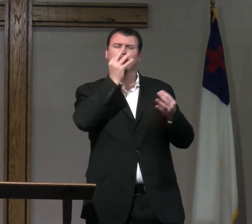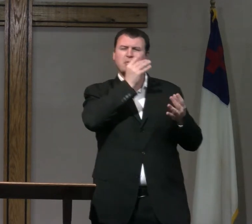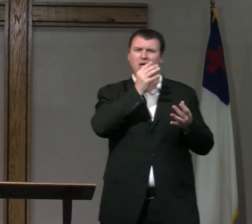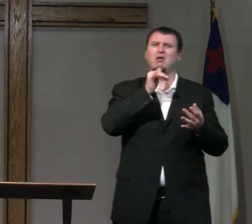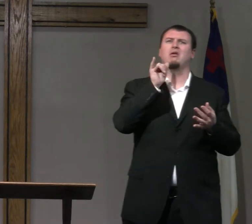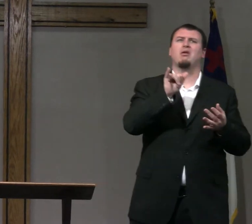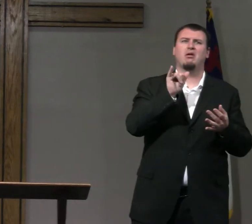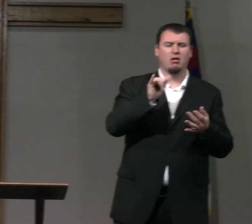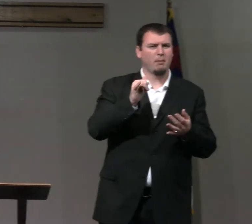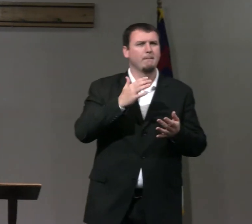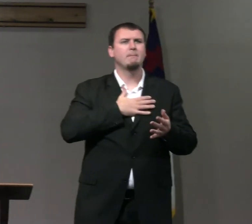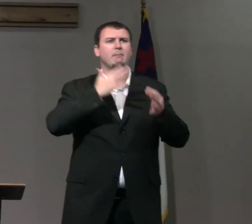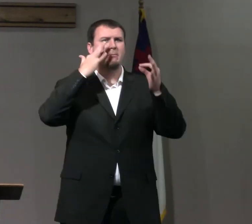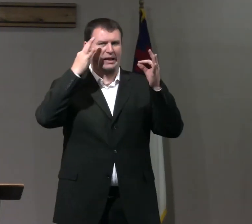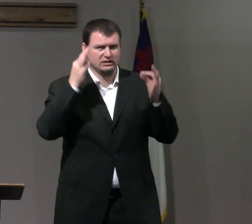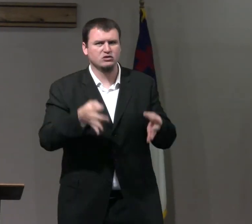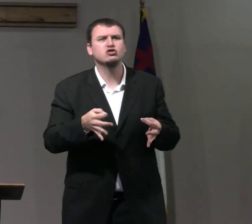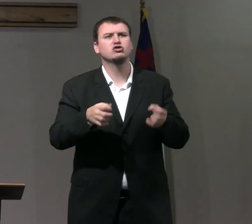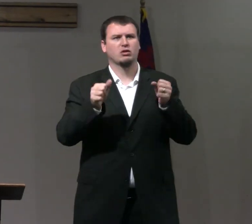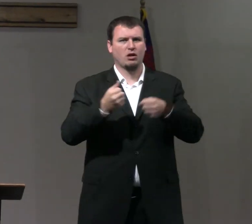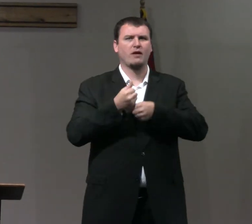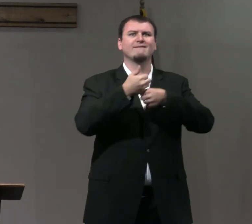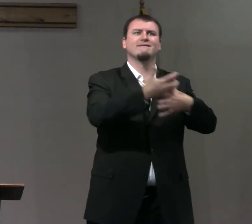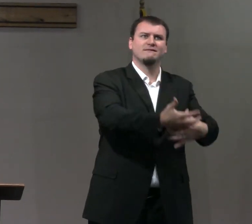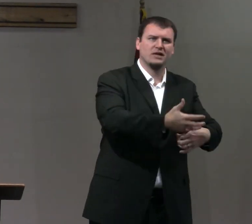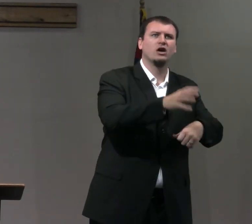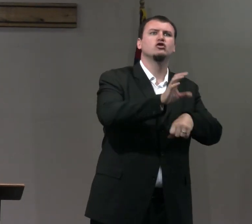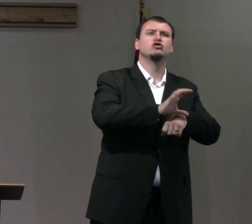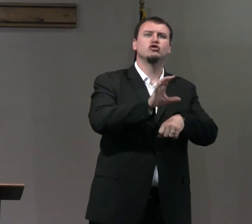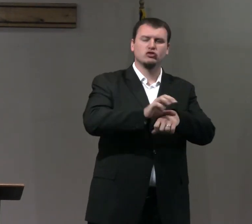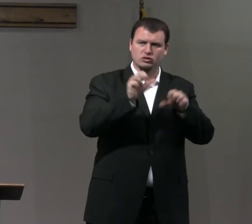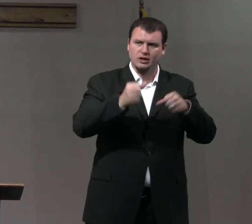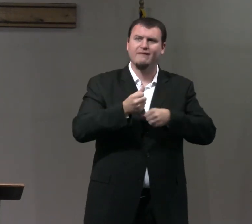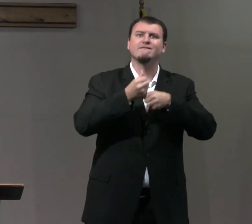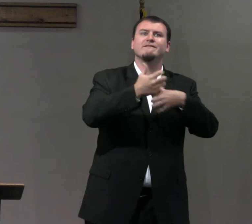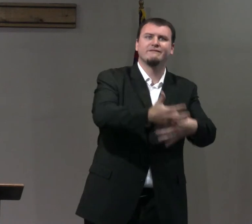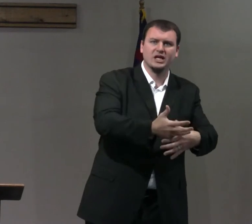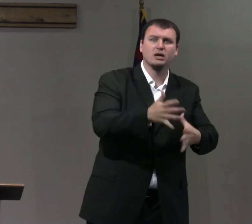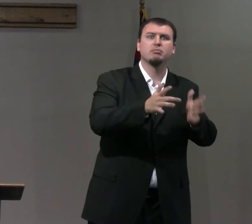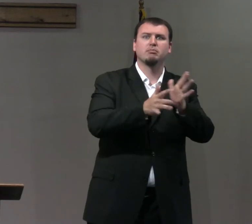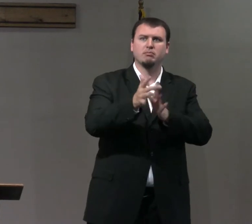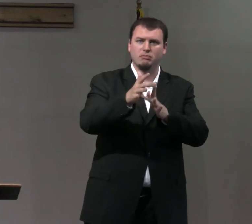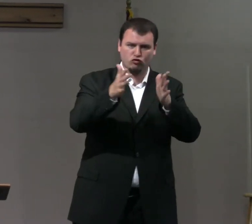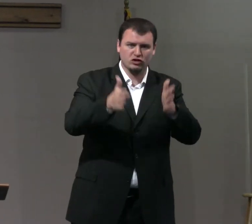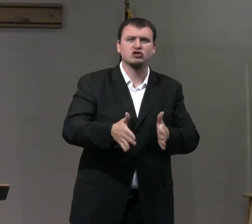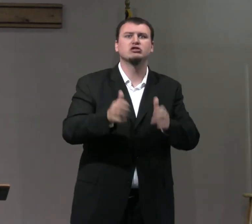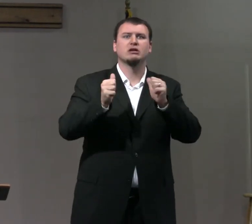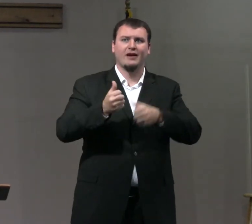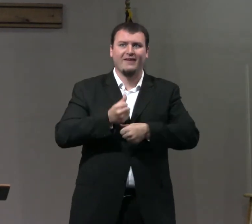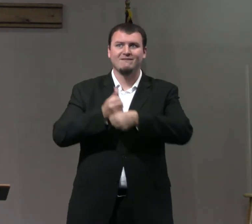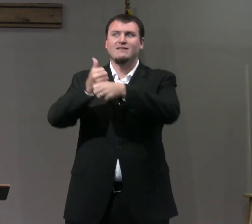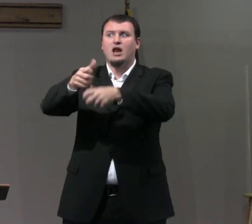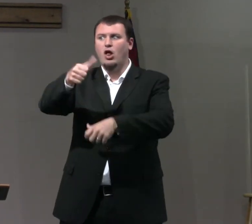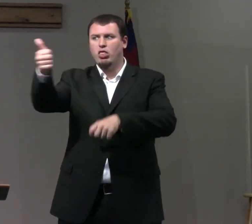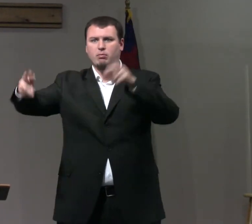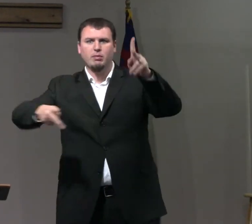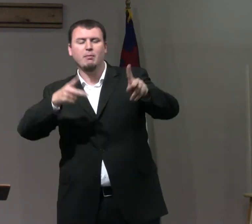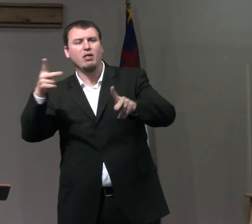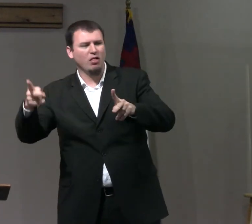think about your morals and that your decisions can affect the church, it can